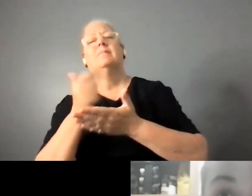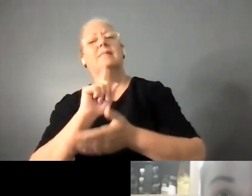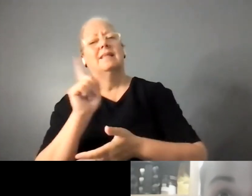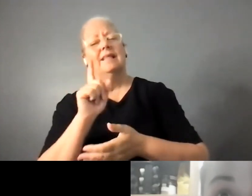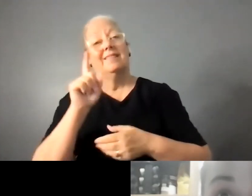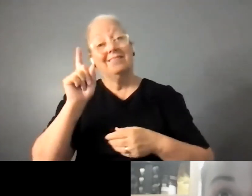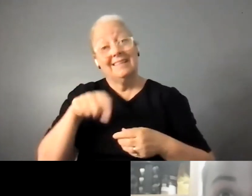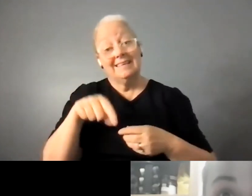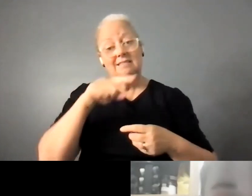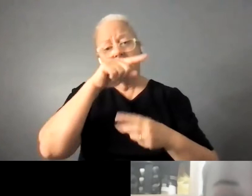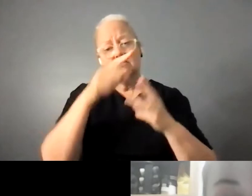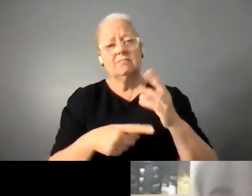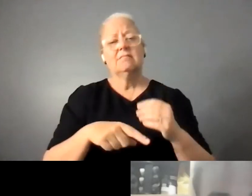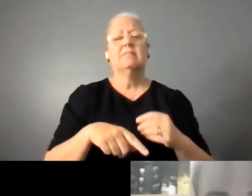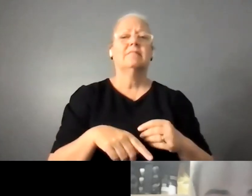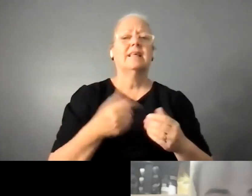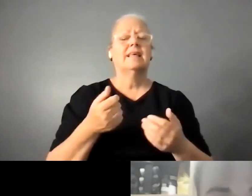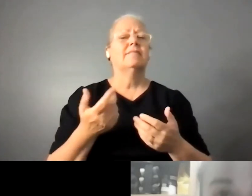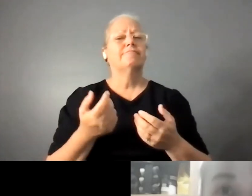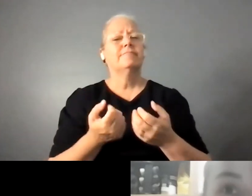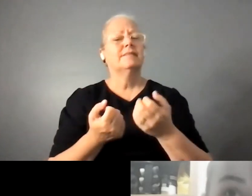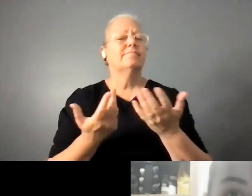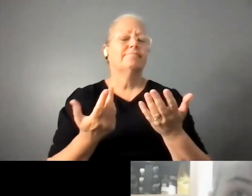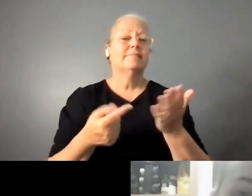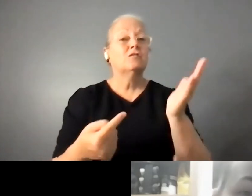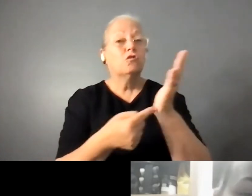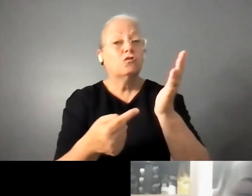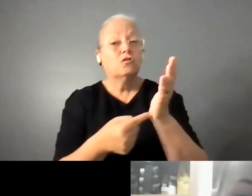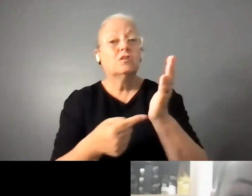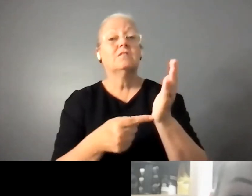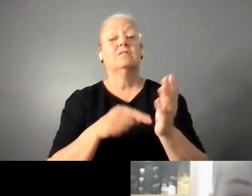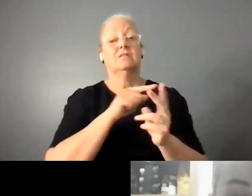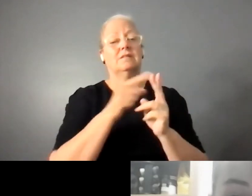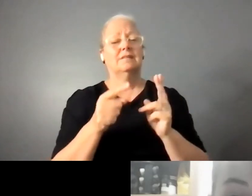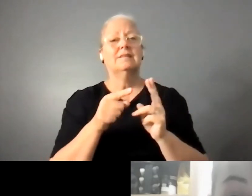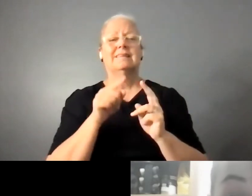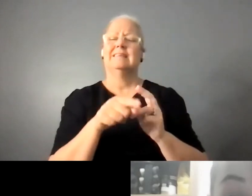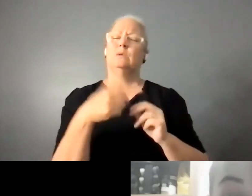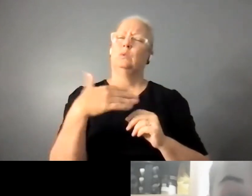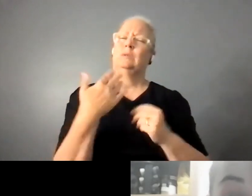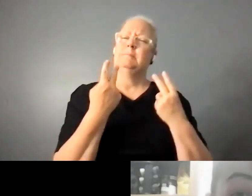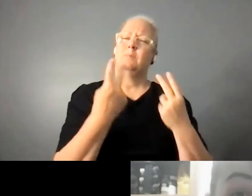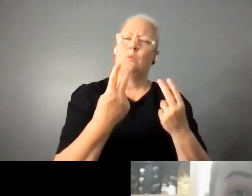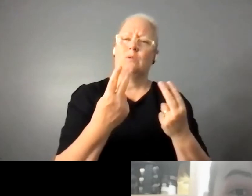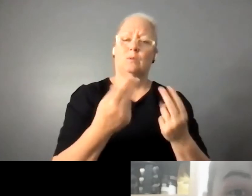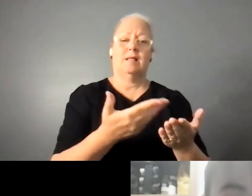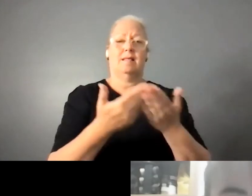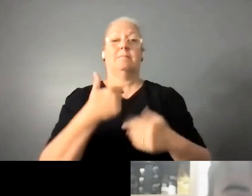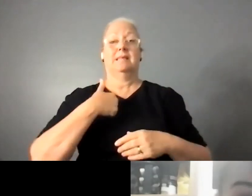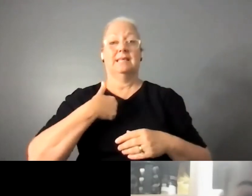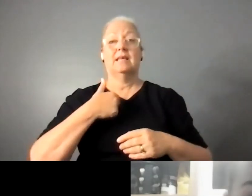assistive technologies is really necessary for independent living and everything which leads to